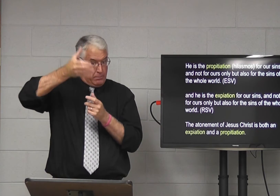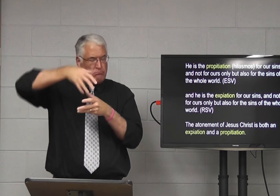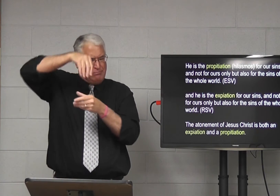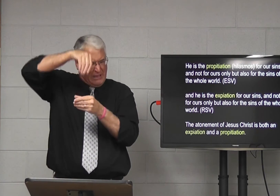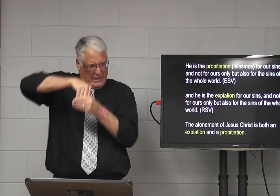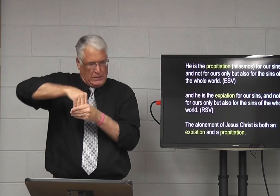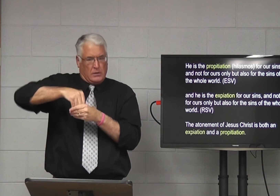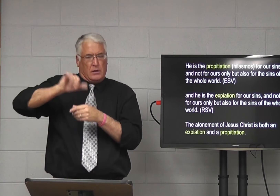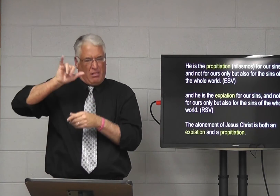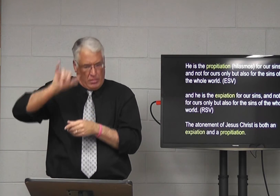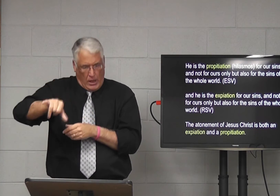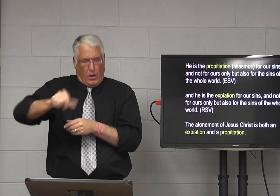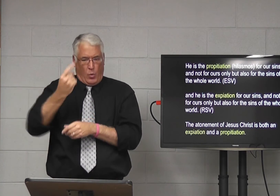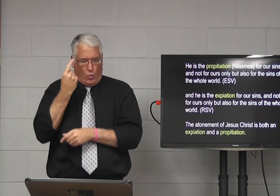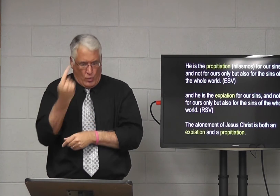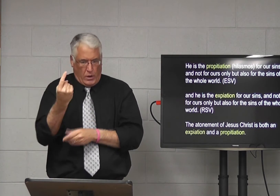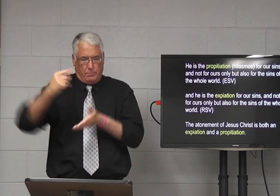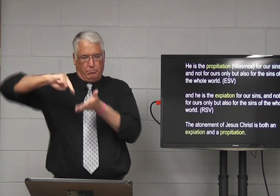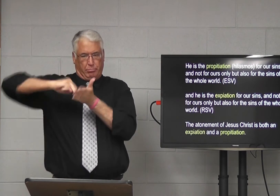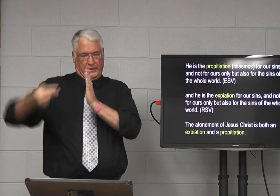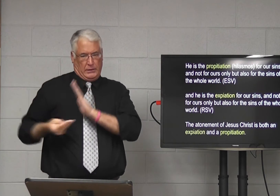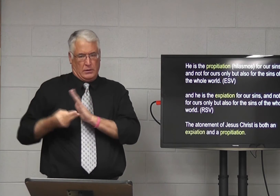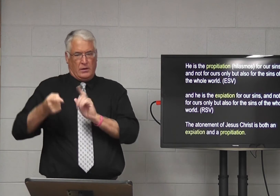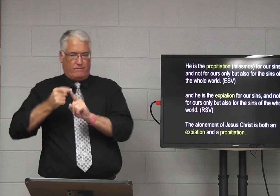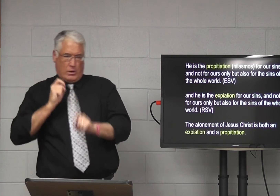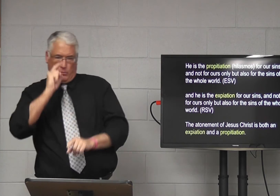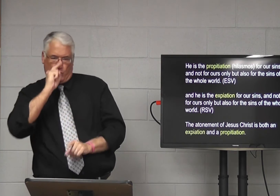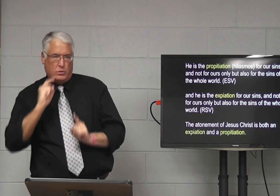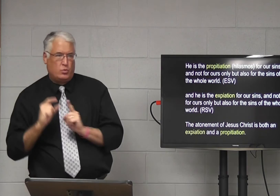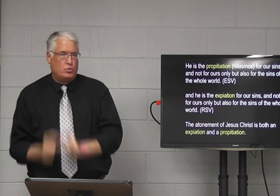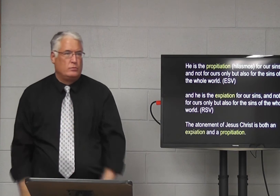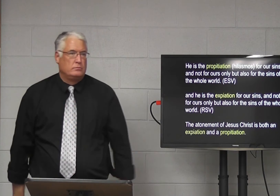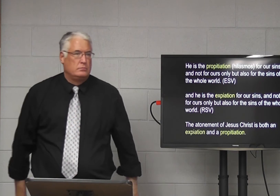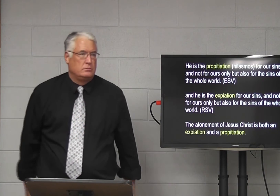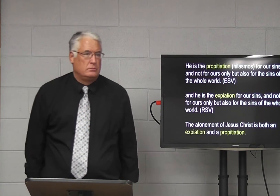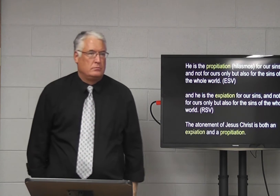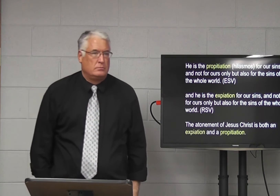concepts or ideas are in that one meaning from the Greek word.